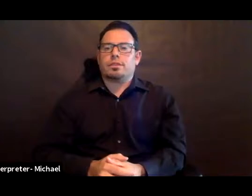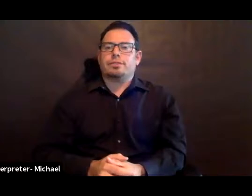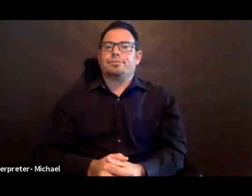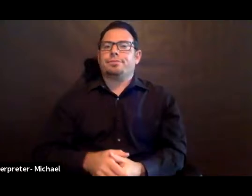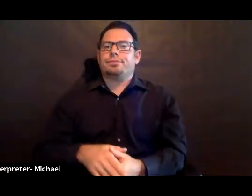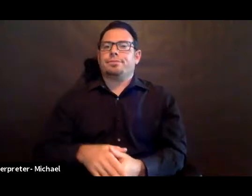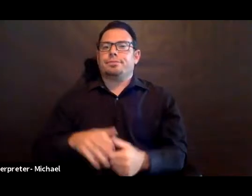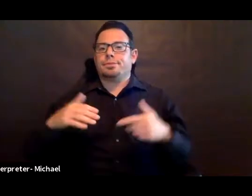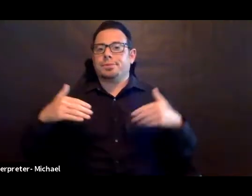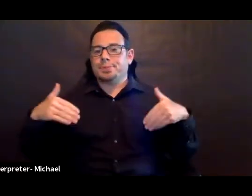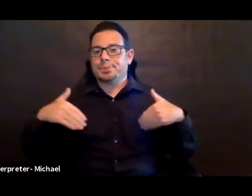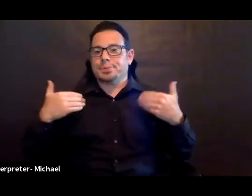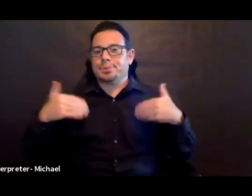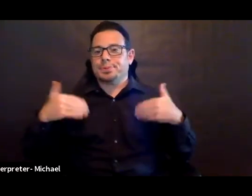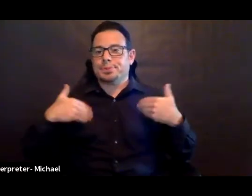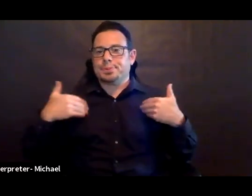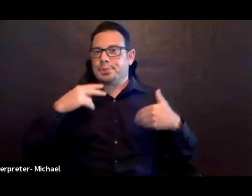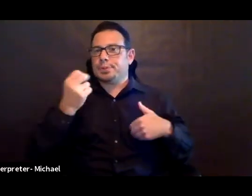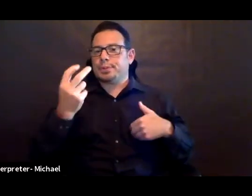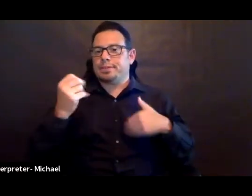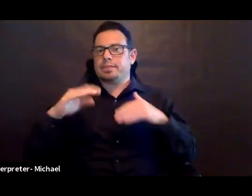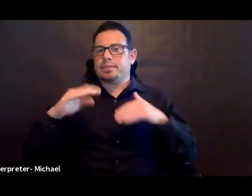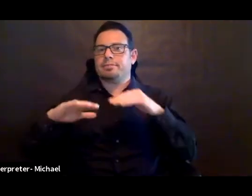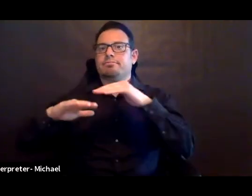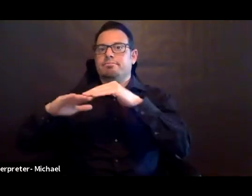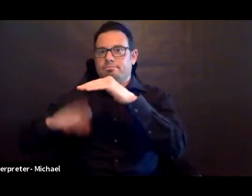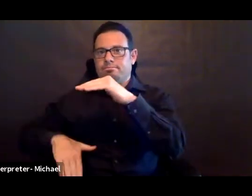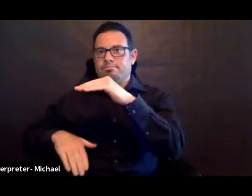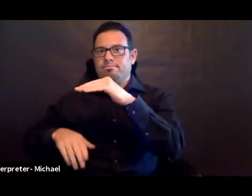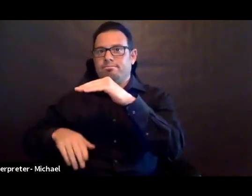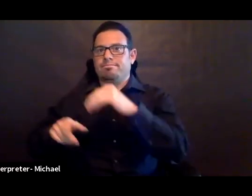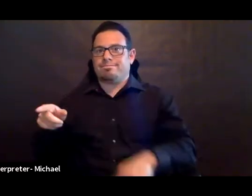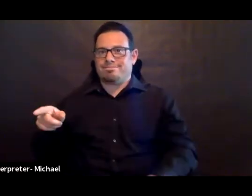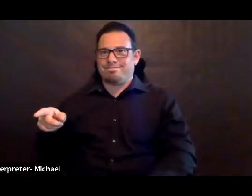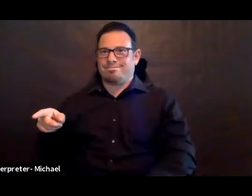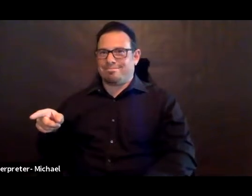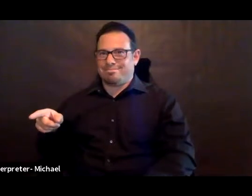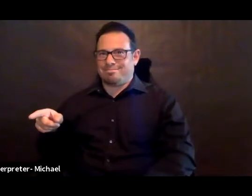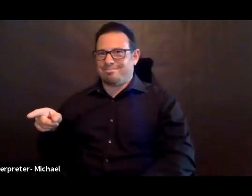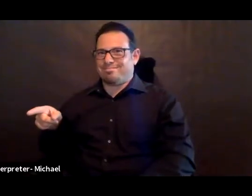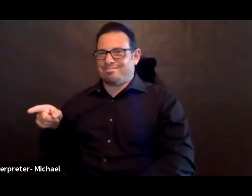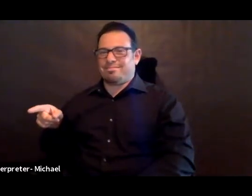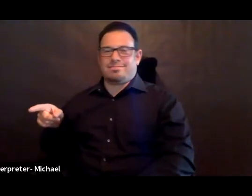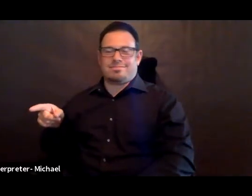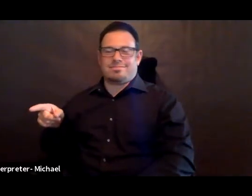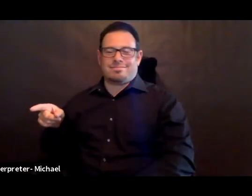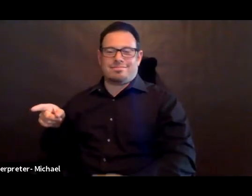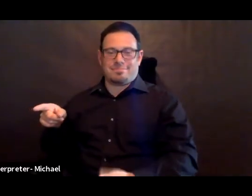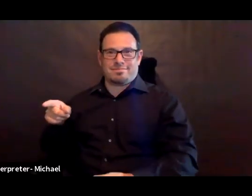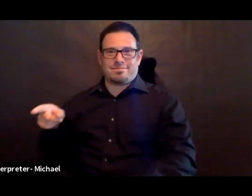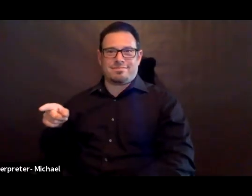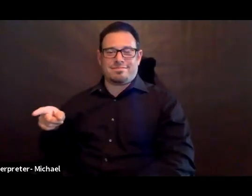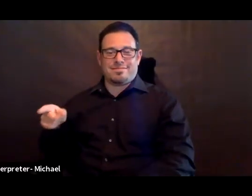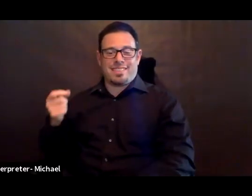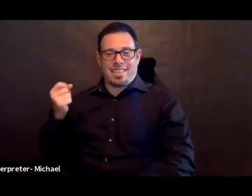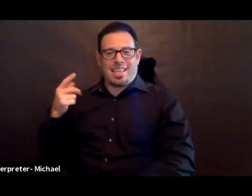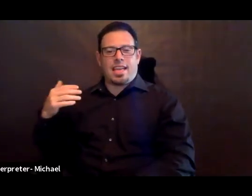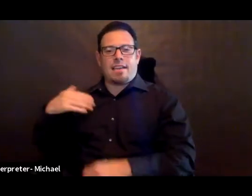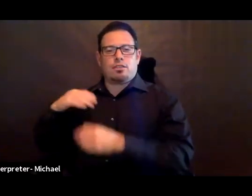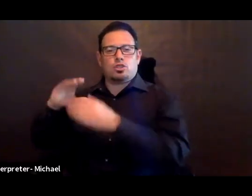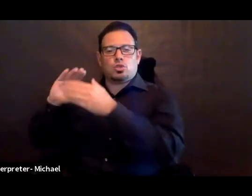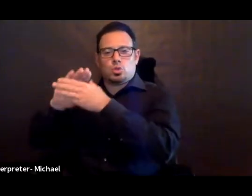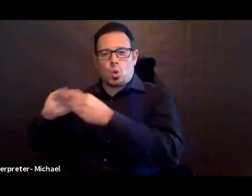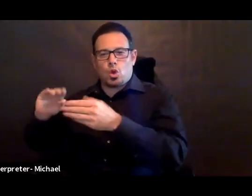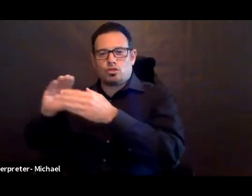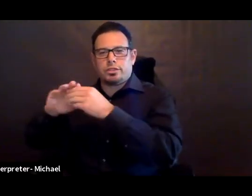to watch for this. We have over time heard different things. We had hoped and